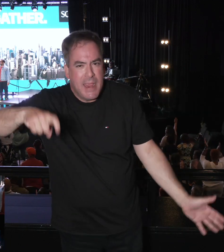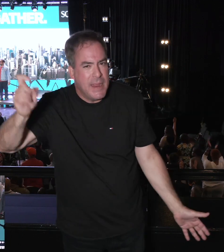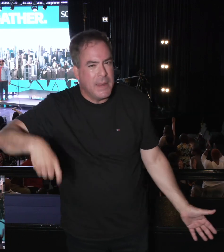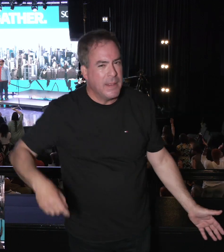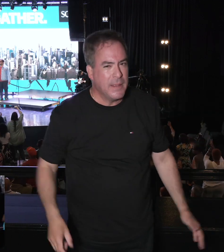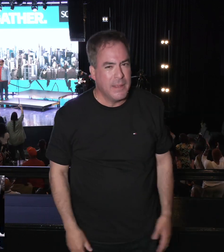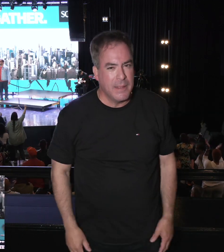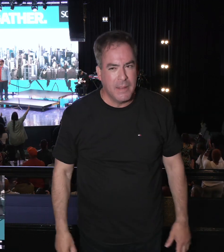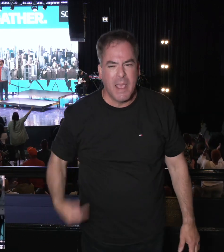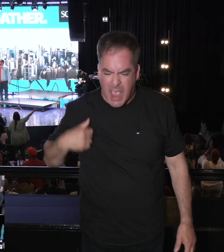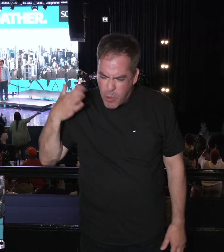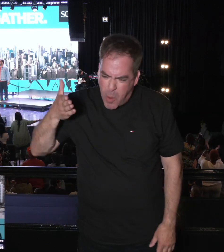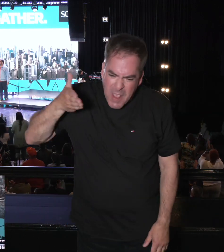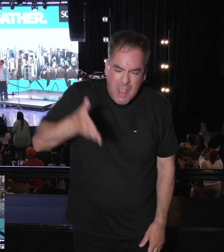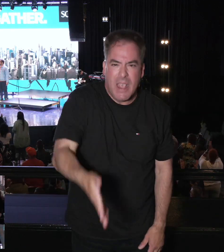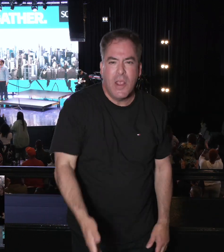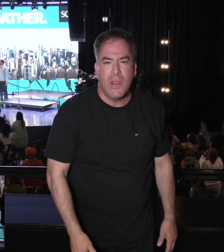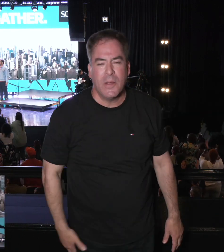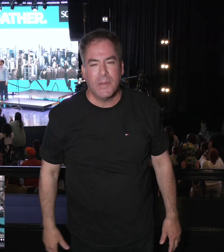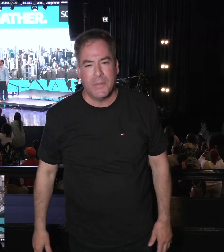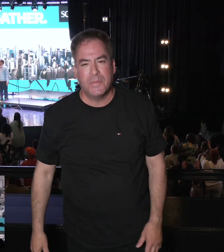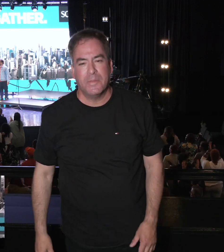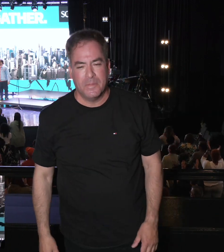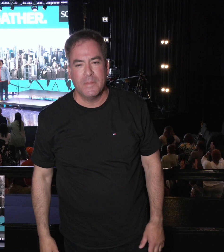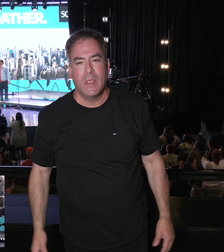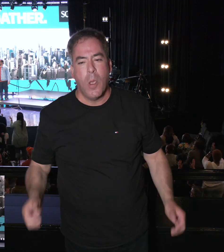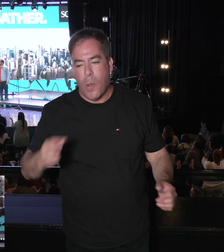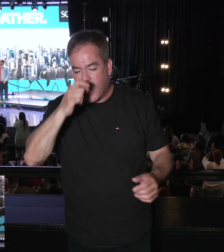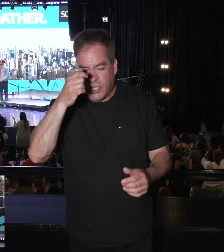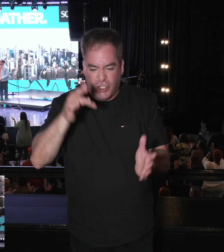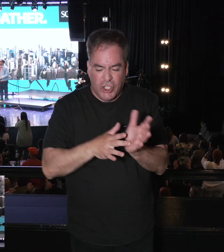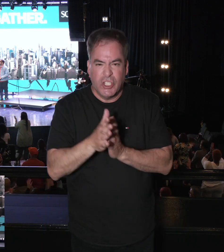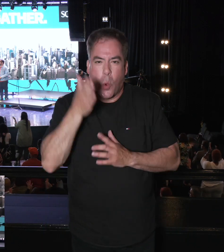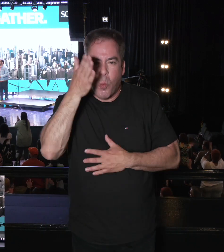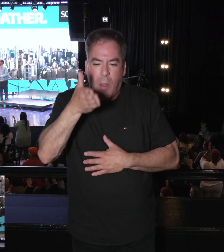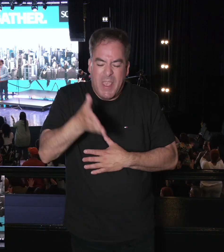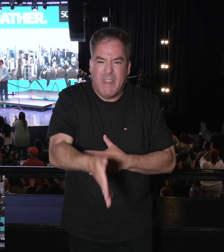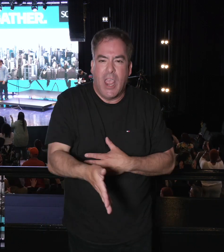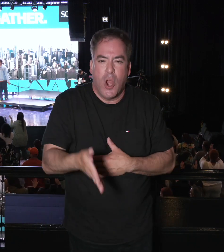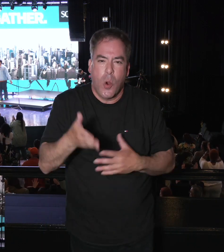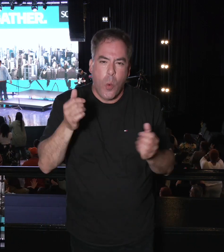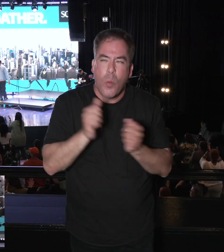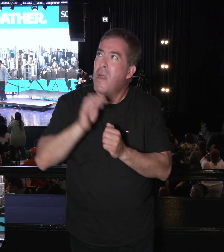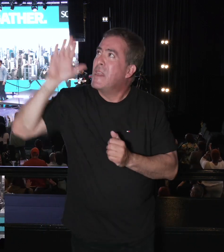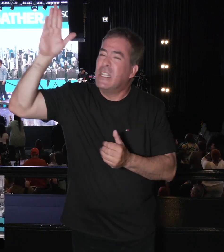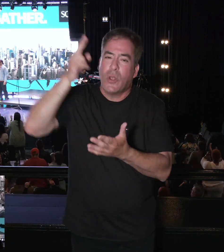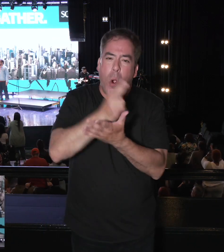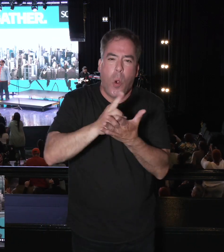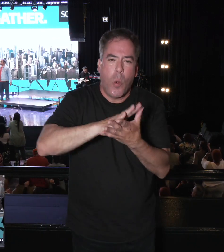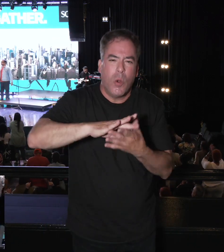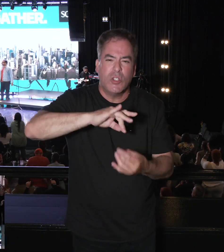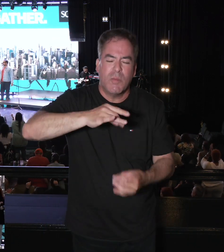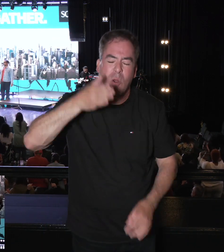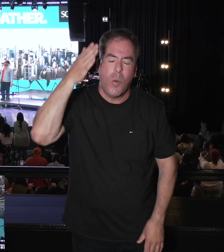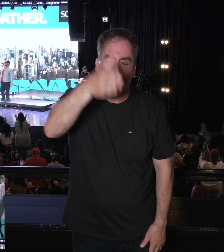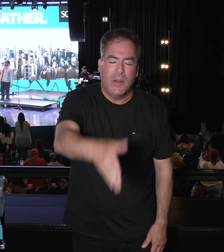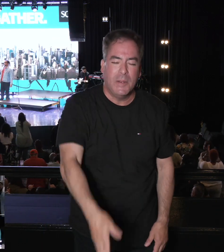heaven and saying, fill me, Jesus. Fill me, Holy Spirit. We got some work to